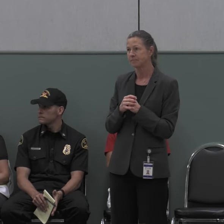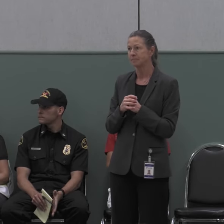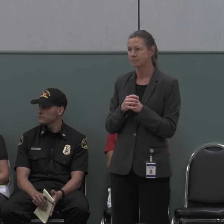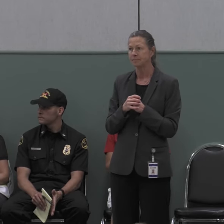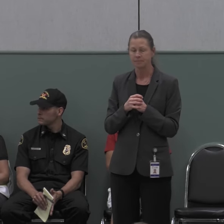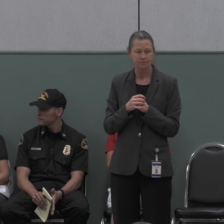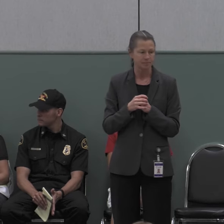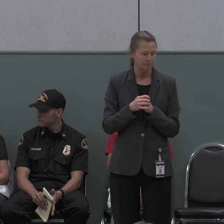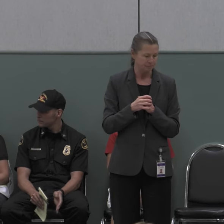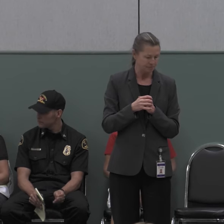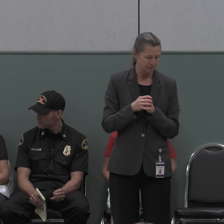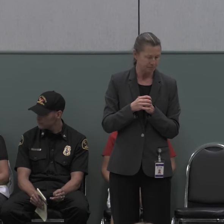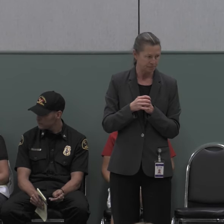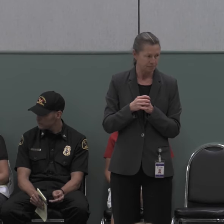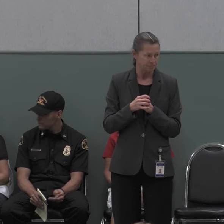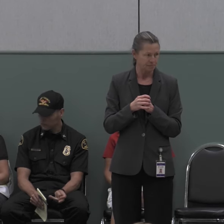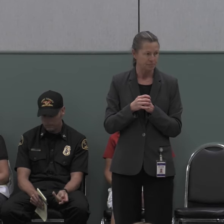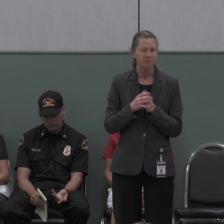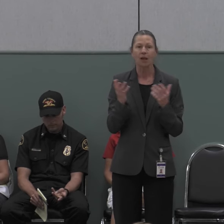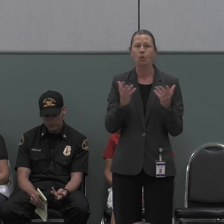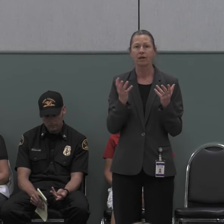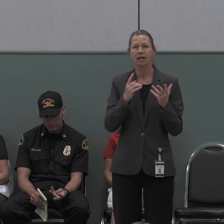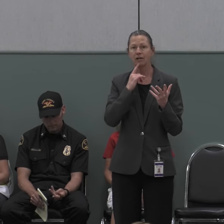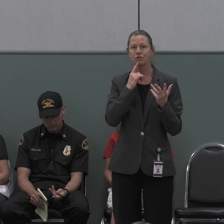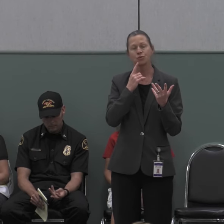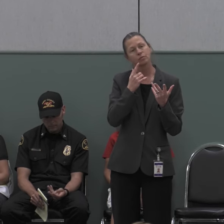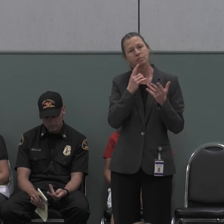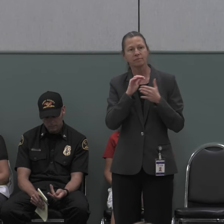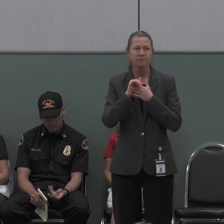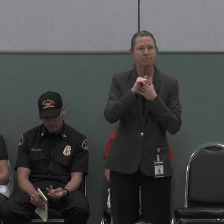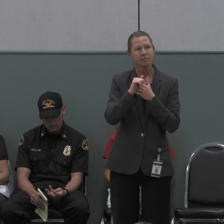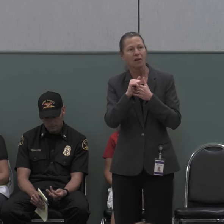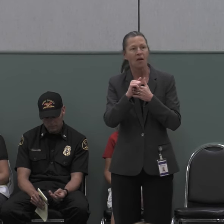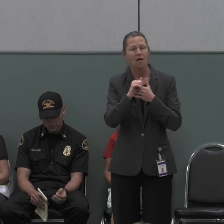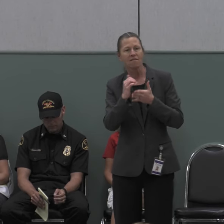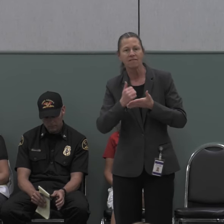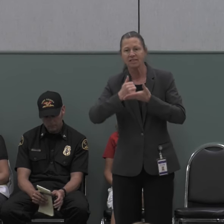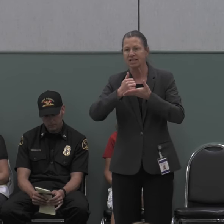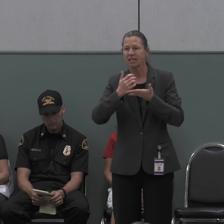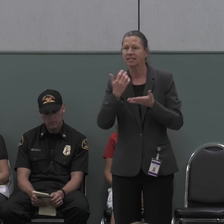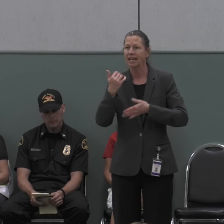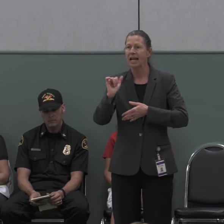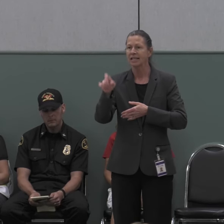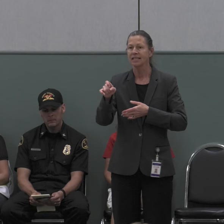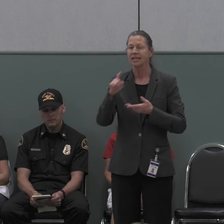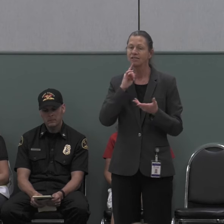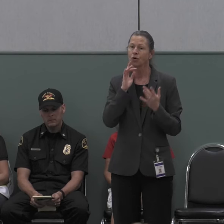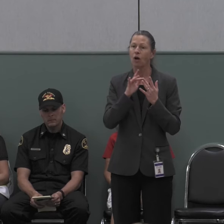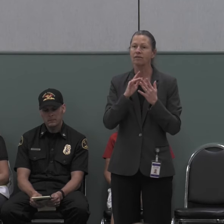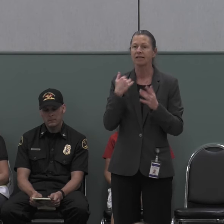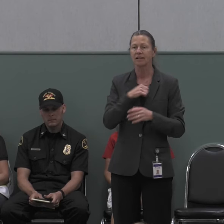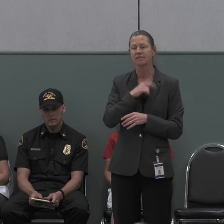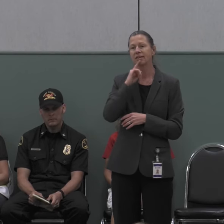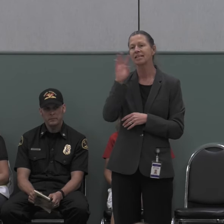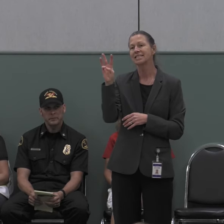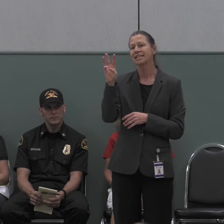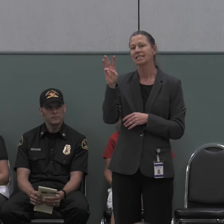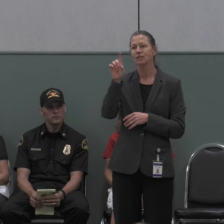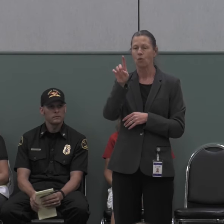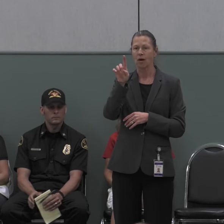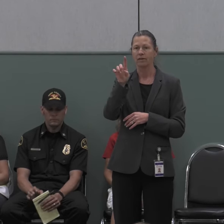We want to help facilitate any needs that you have, so please contact us. Our phone number is